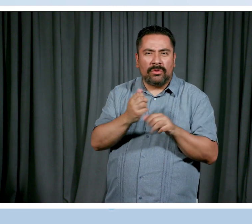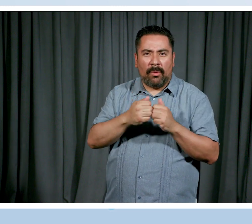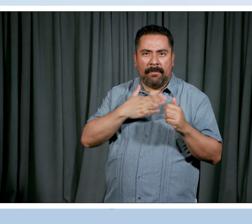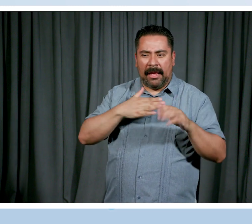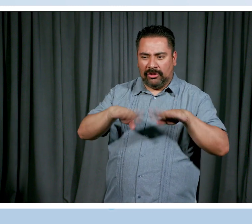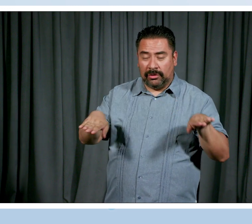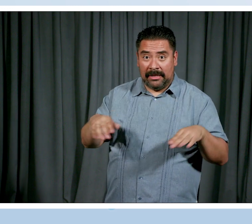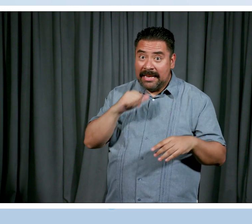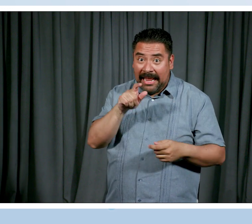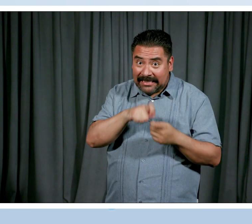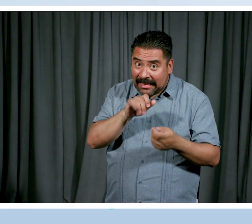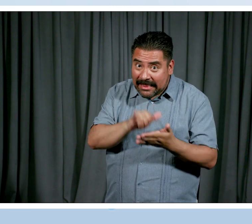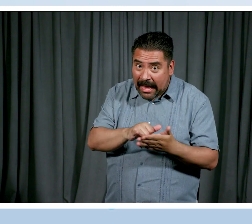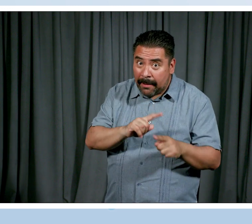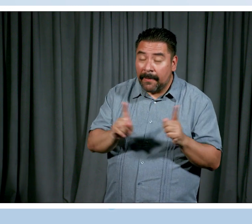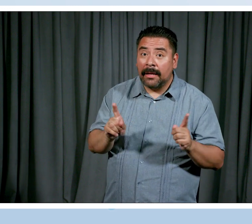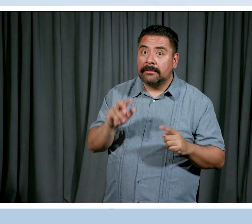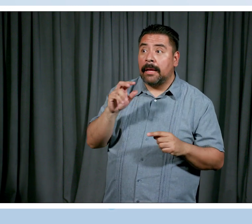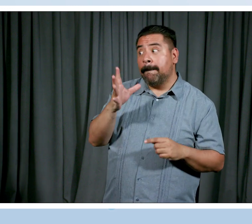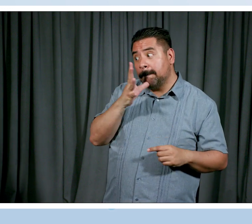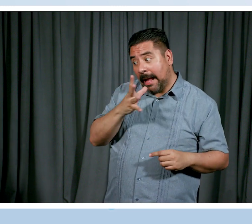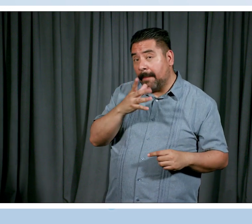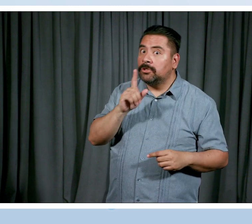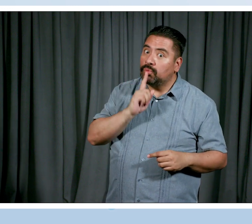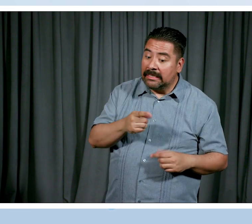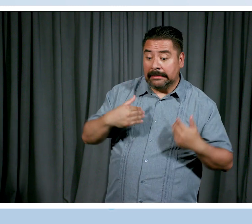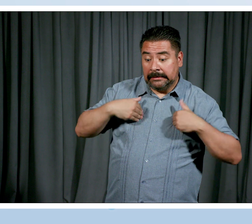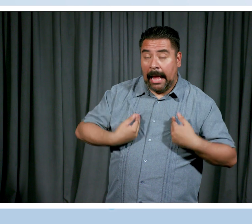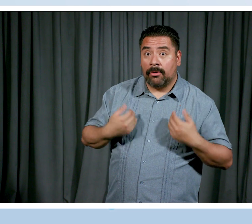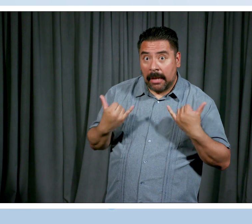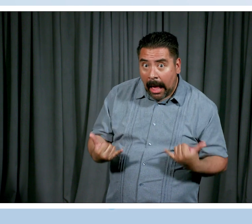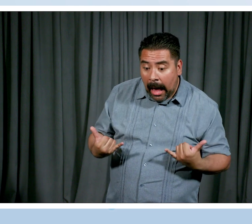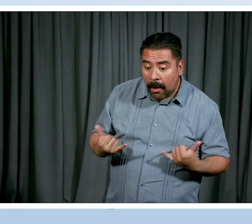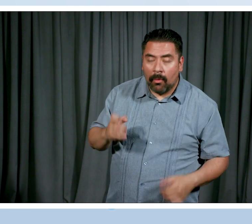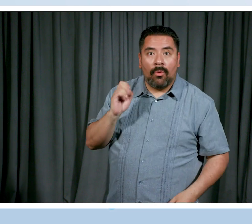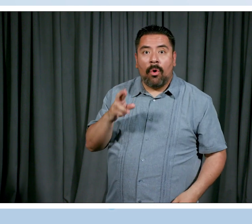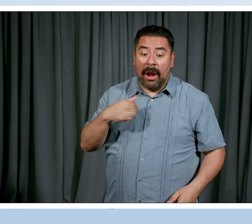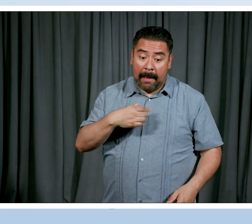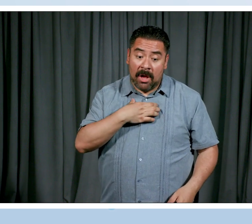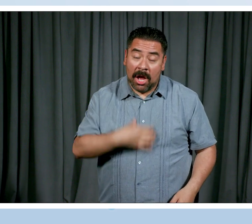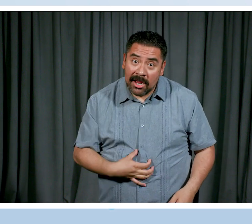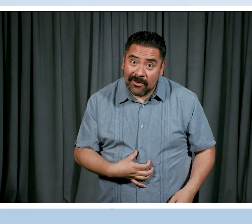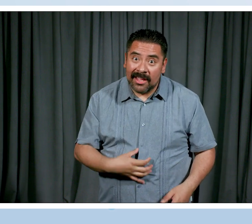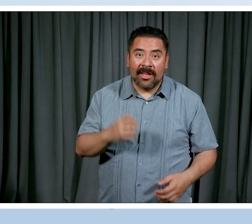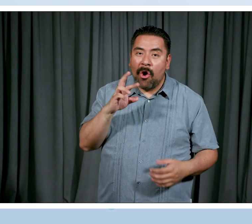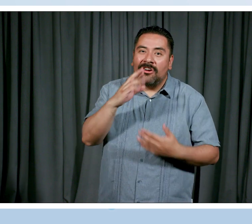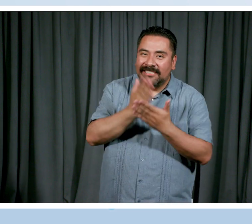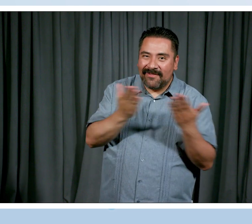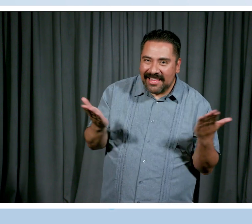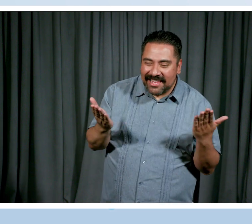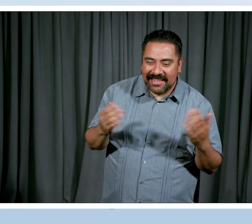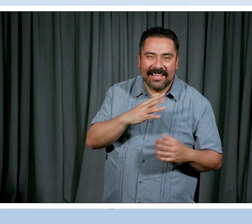my kids. Like not exactly that, but just like mommy's like really tired right now or I'm hungry or